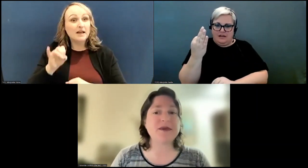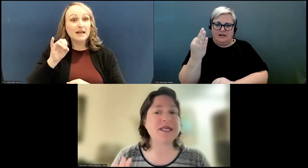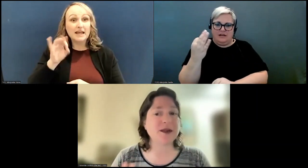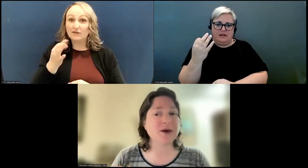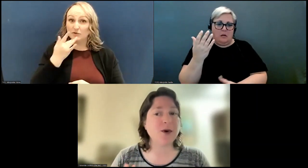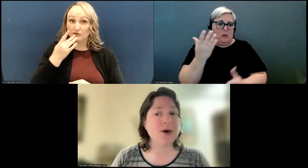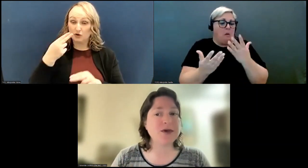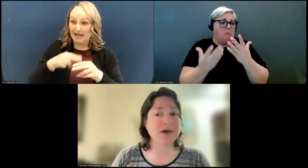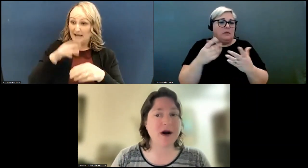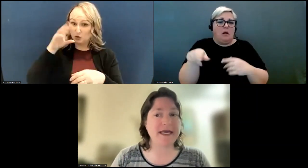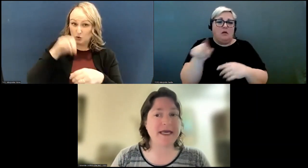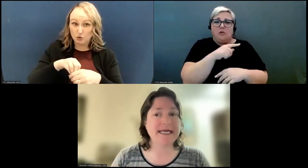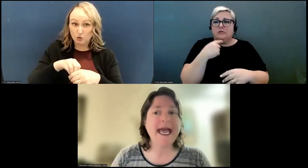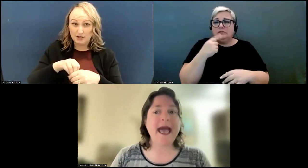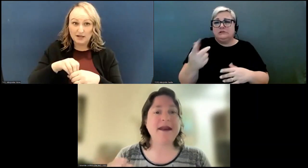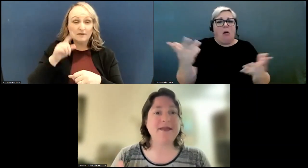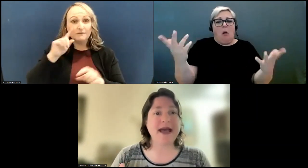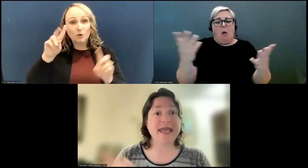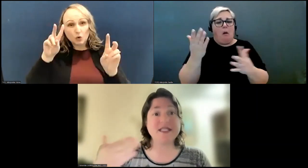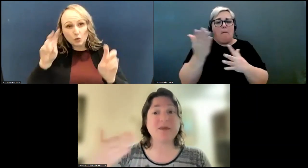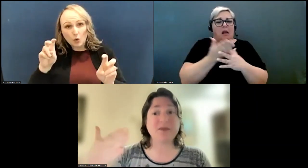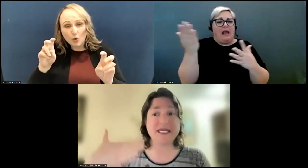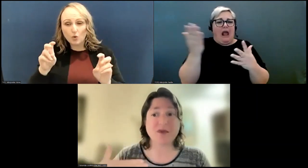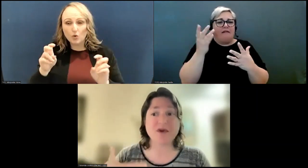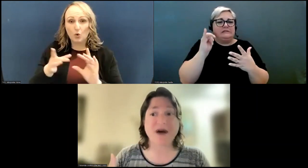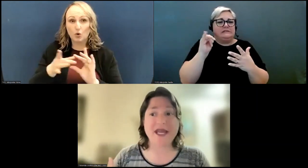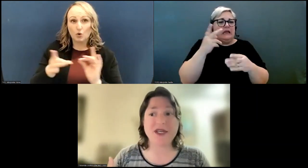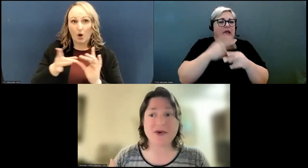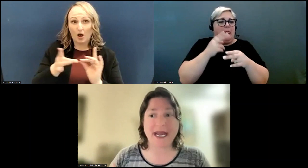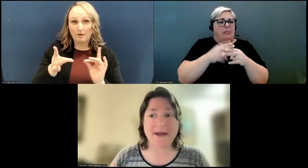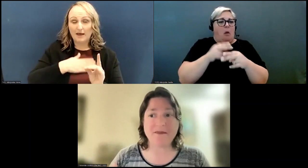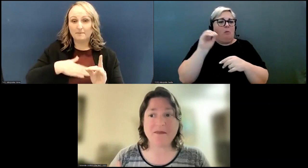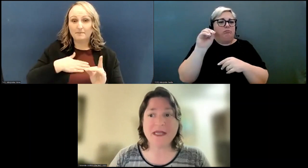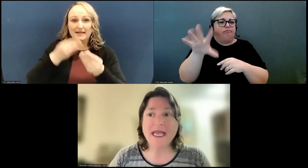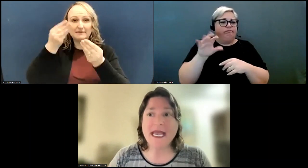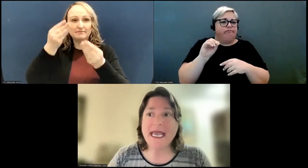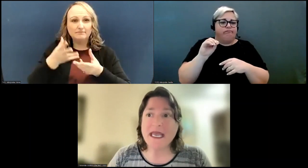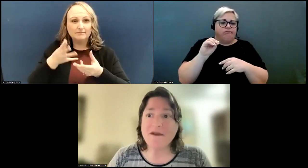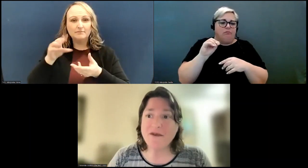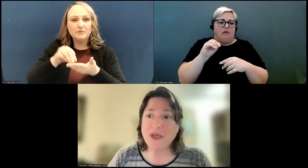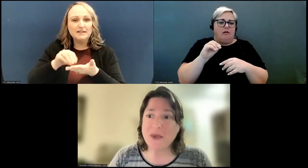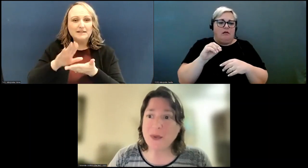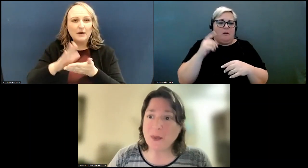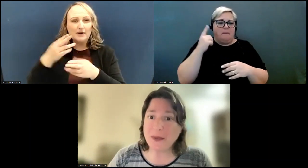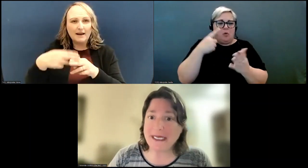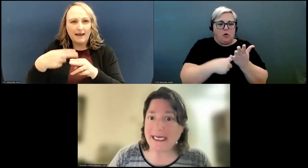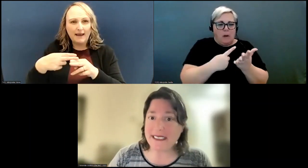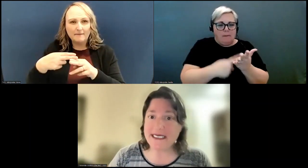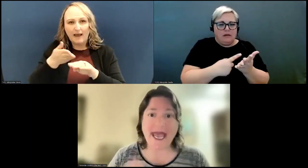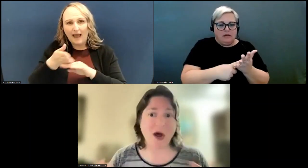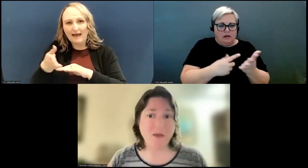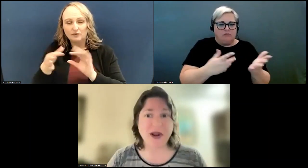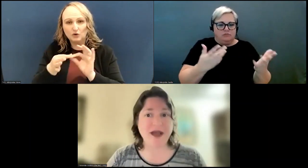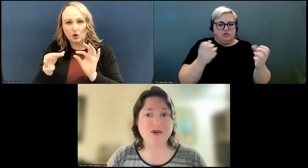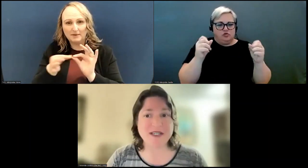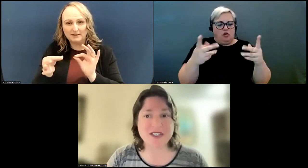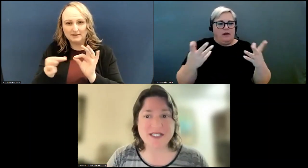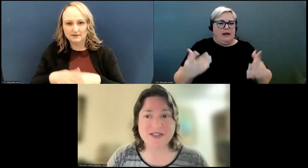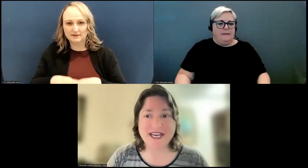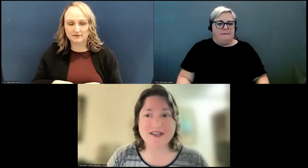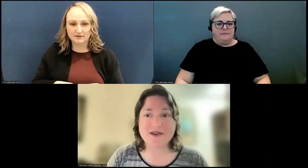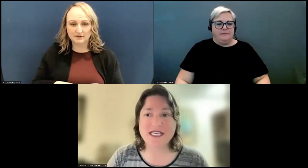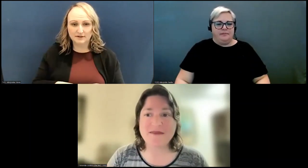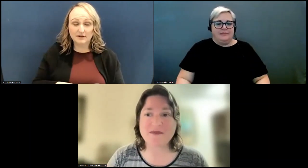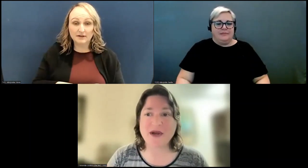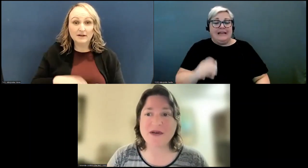included with a particular quote or comment. And in that case, please provide your name. If you need help or have questions,